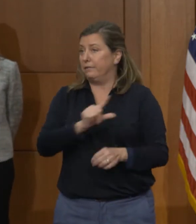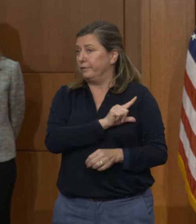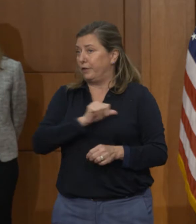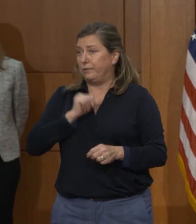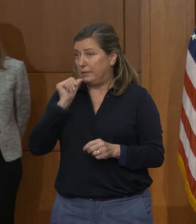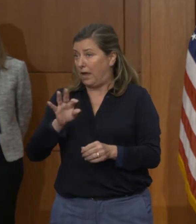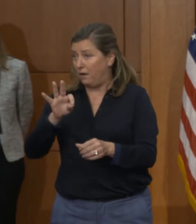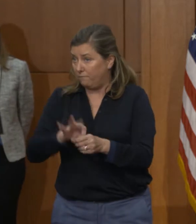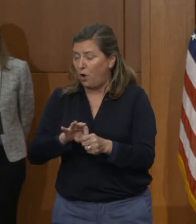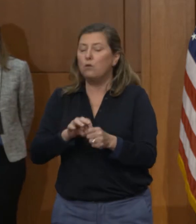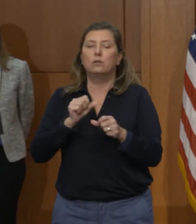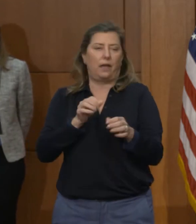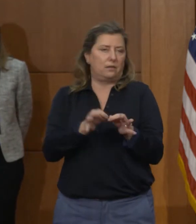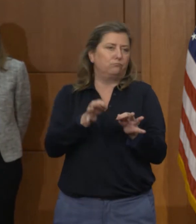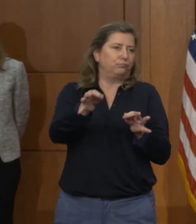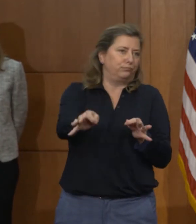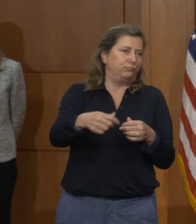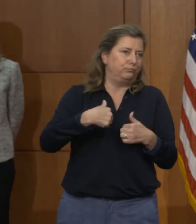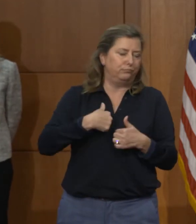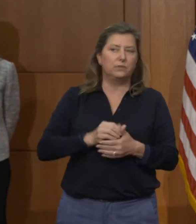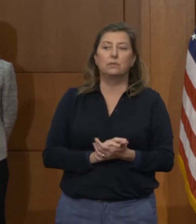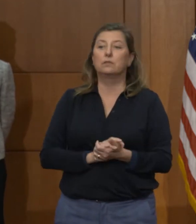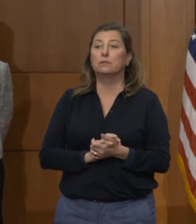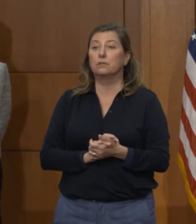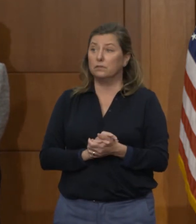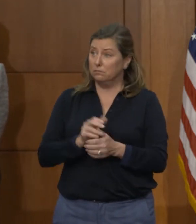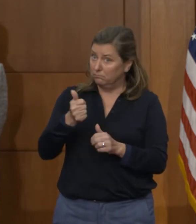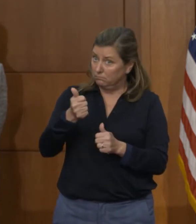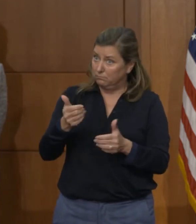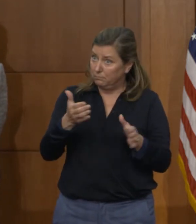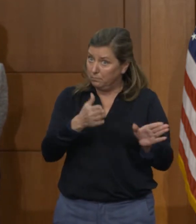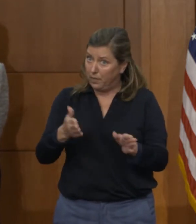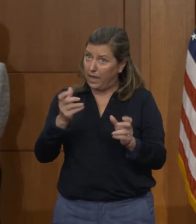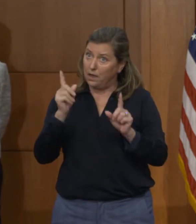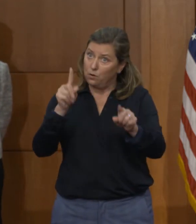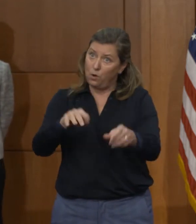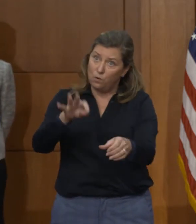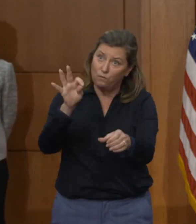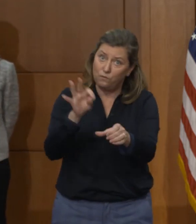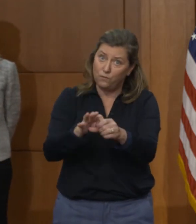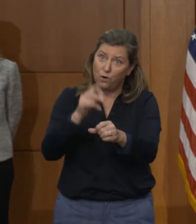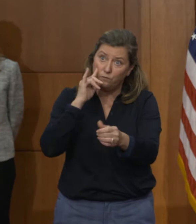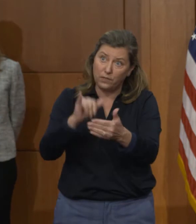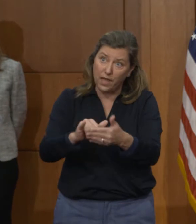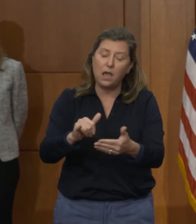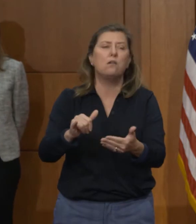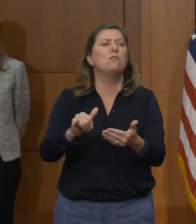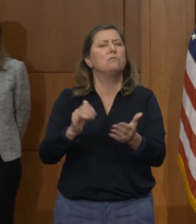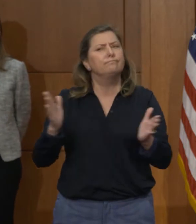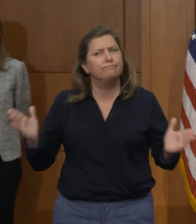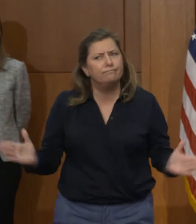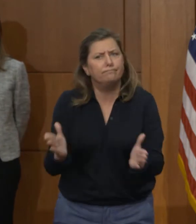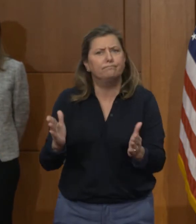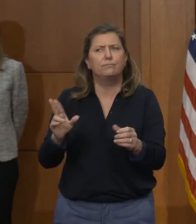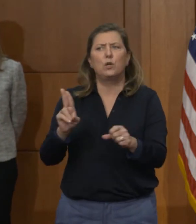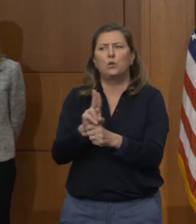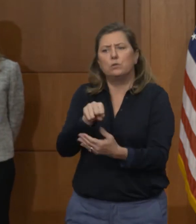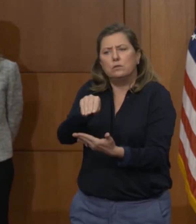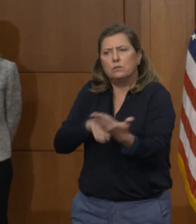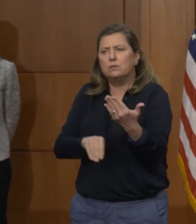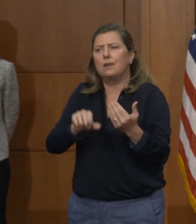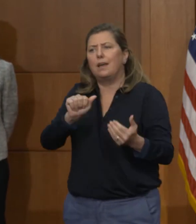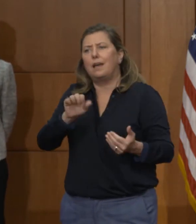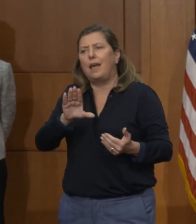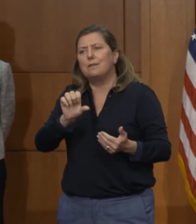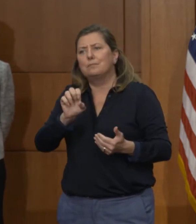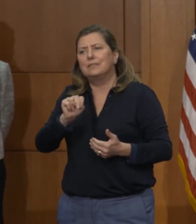action. If you plan to vote in that election, I strongly encourage you to vote absentee